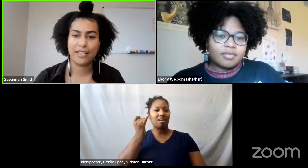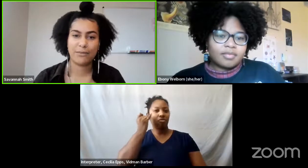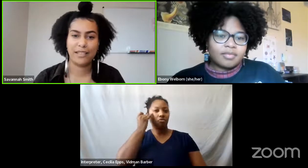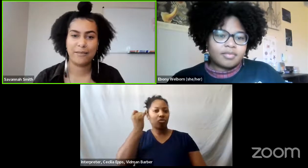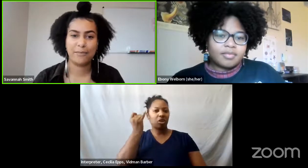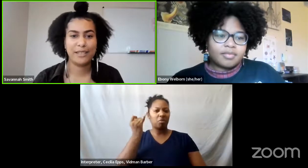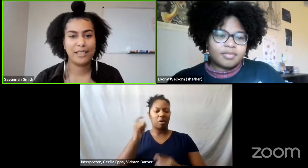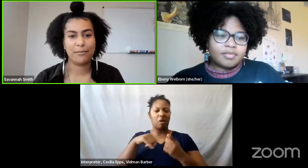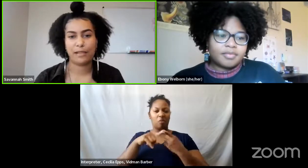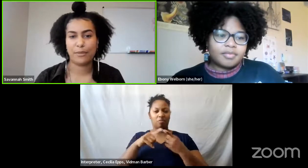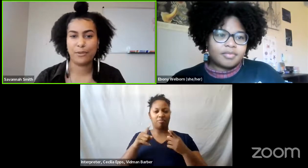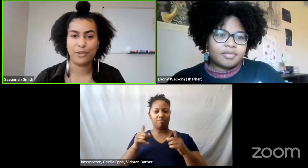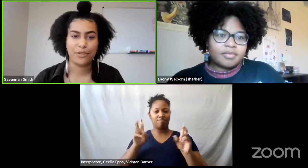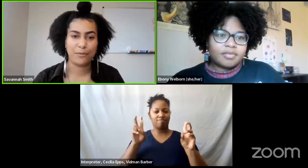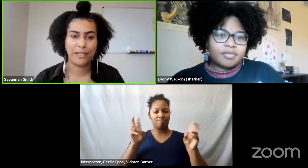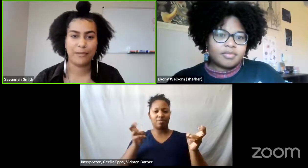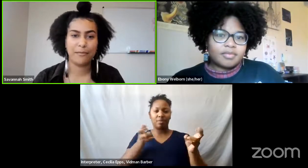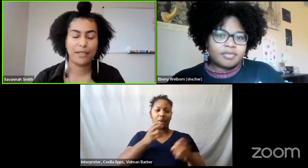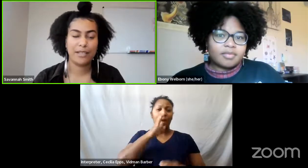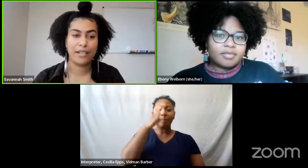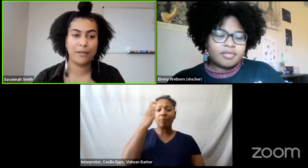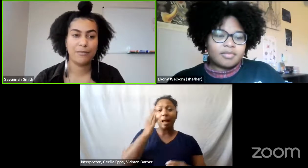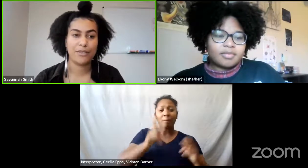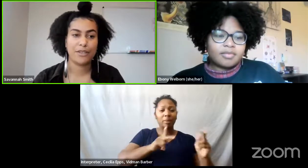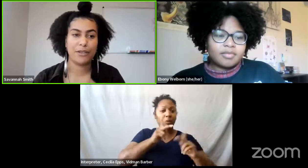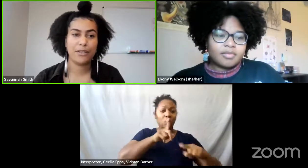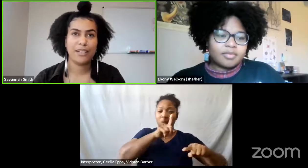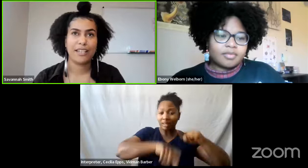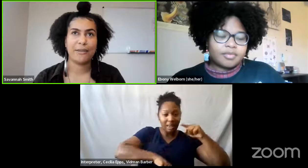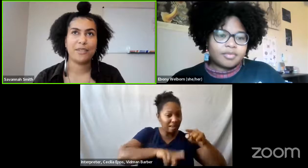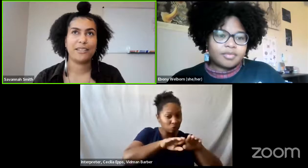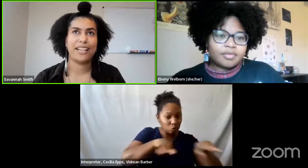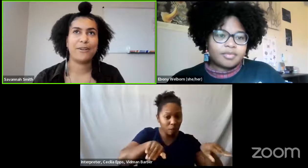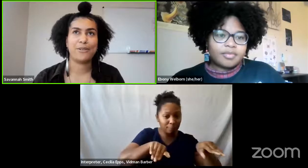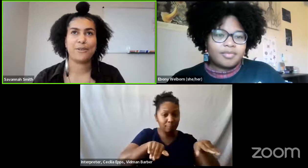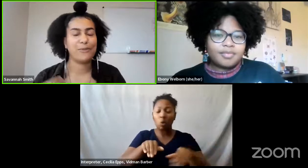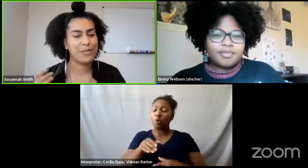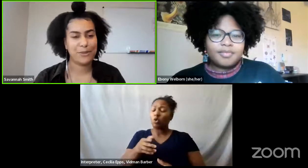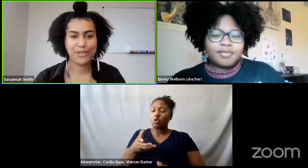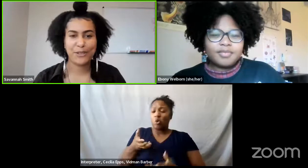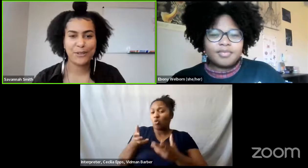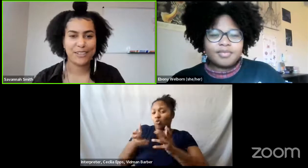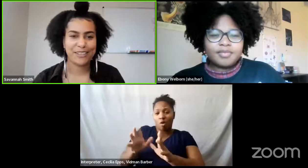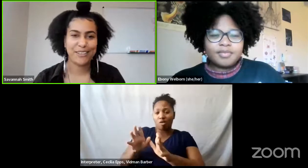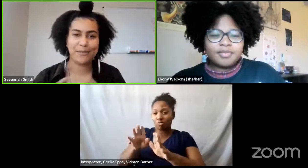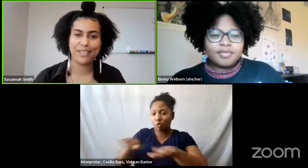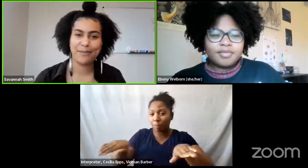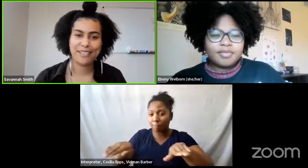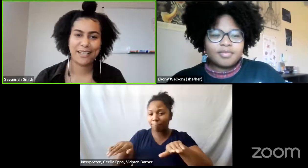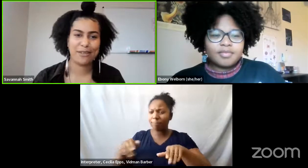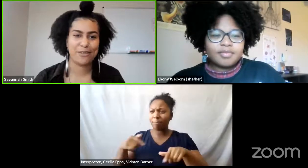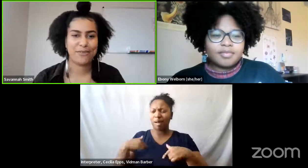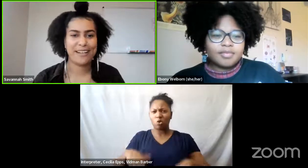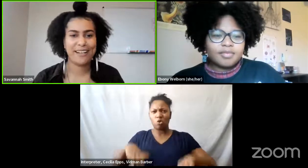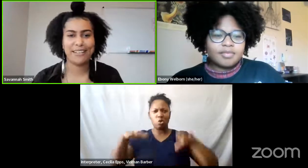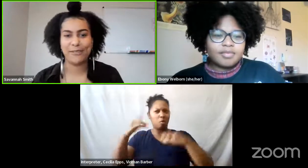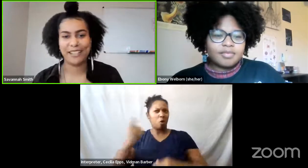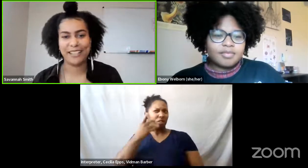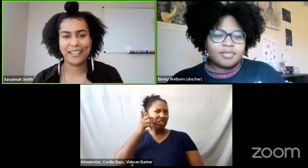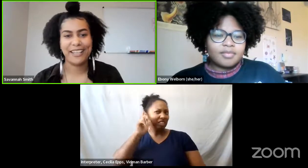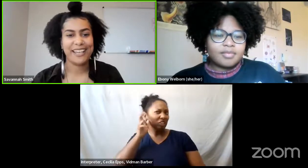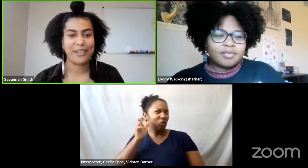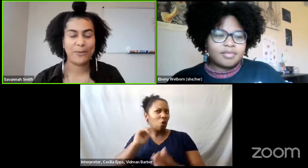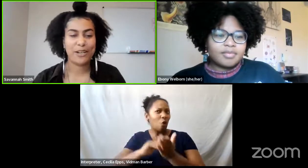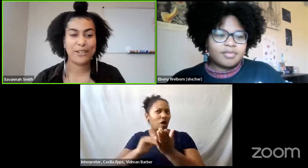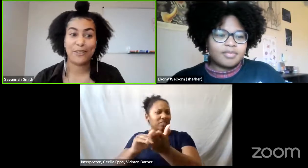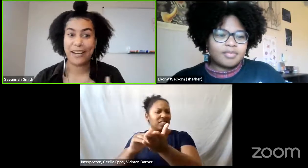Black people can't swim, Black people don't swim. So it was something that I was always told. And when summertime comes around and you